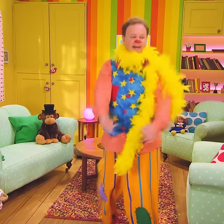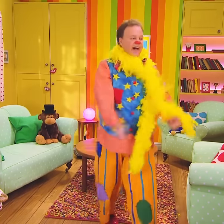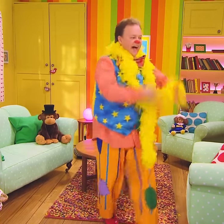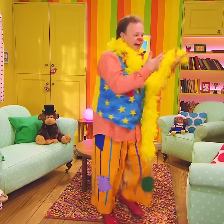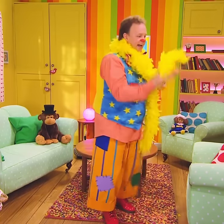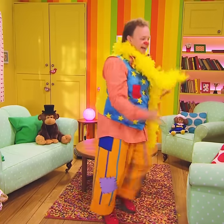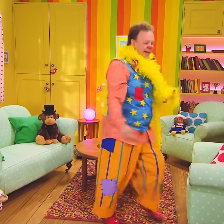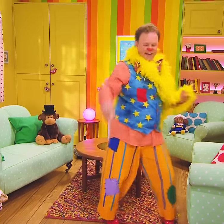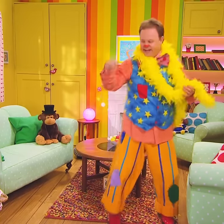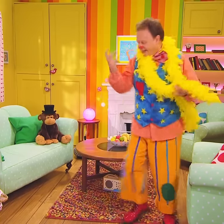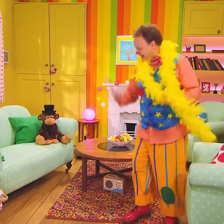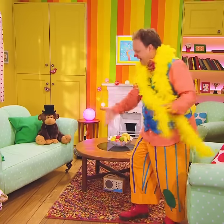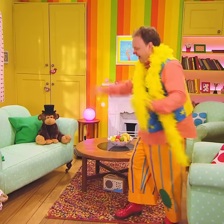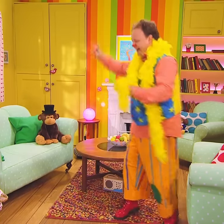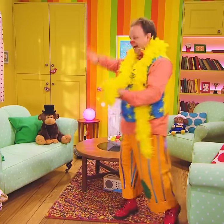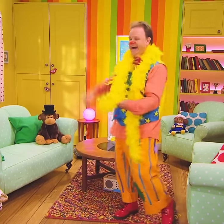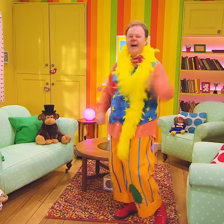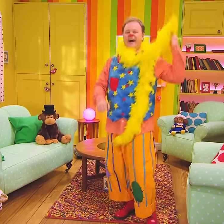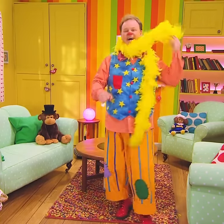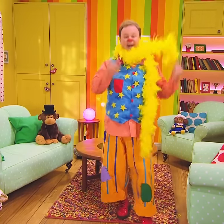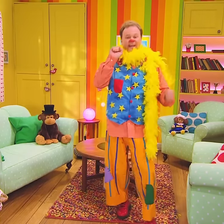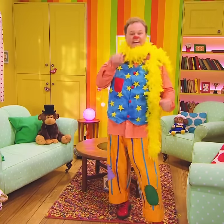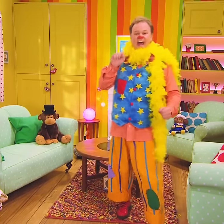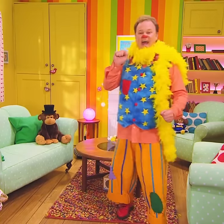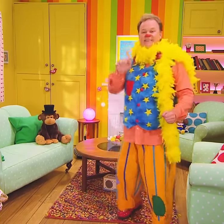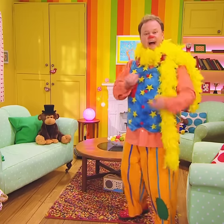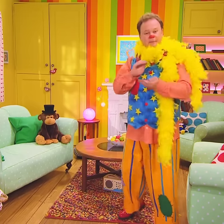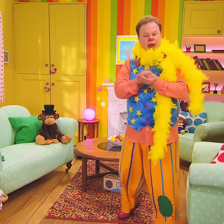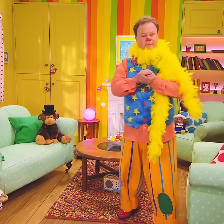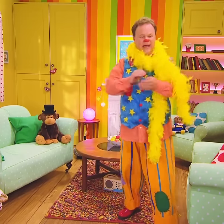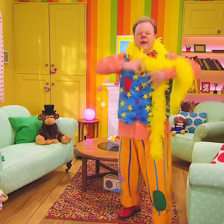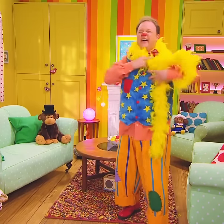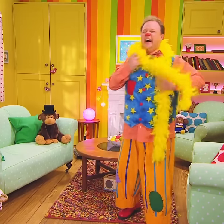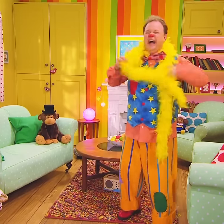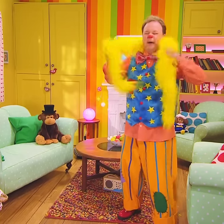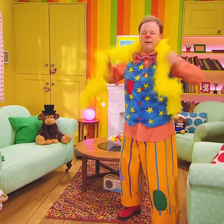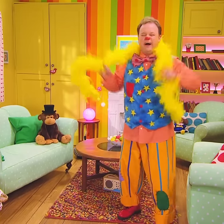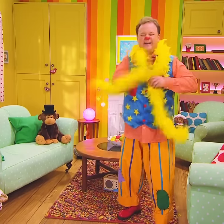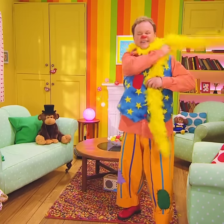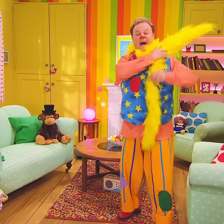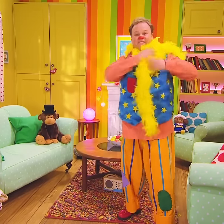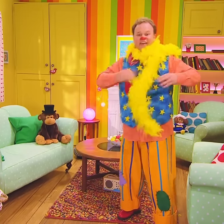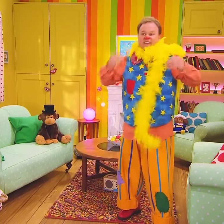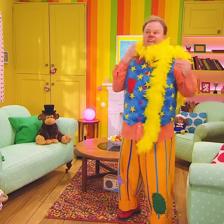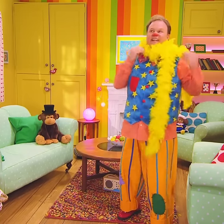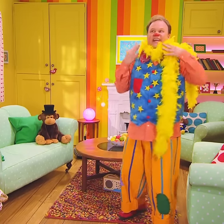Are you feeling happy now, Mr Tumble? Yes, I'm happy. But my scarf is very